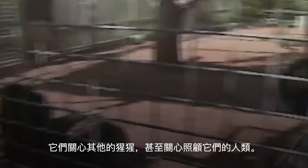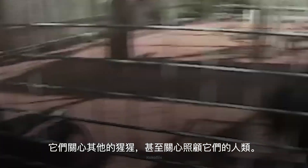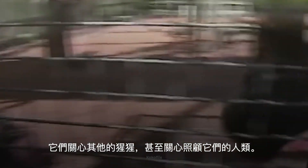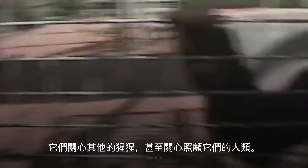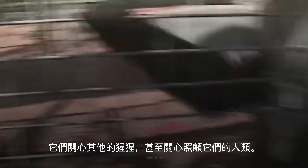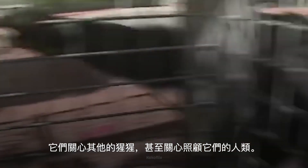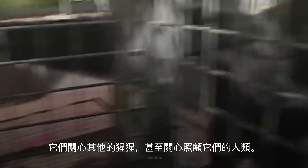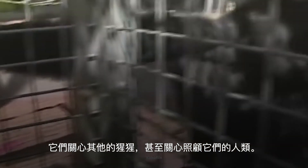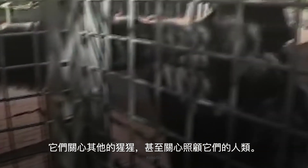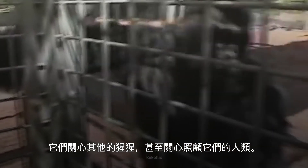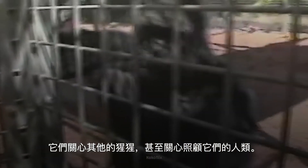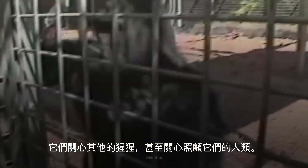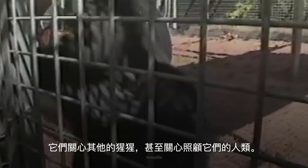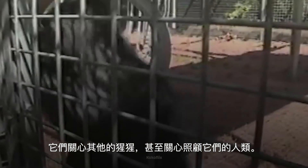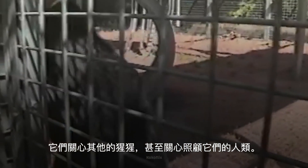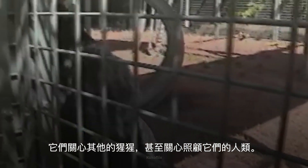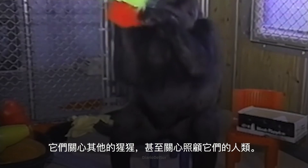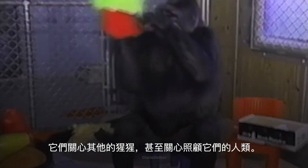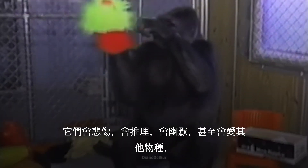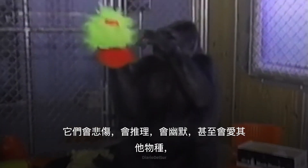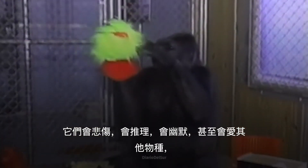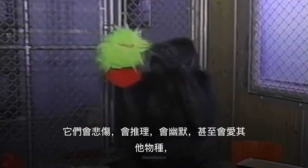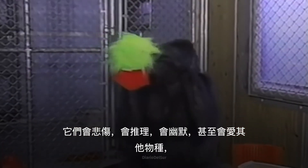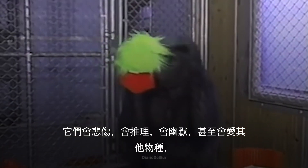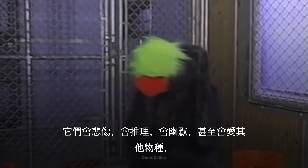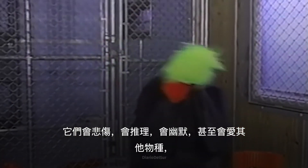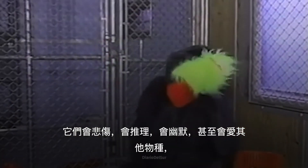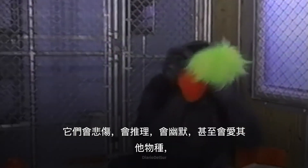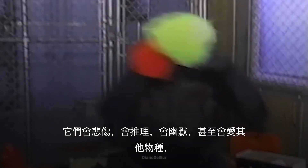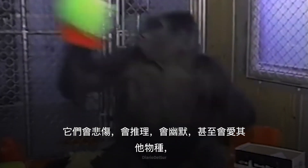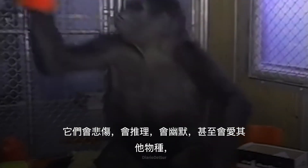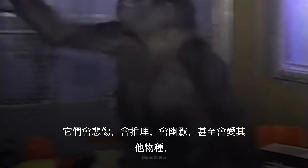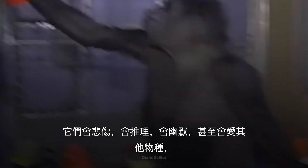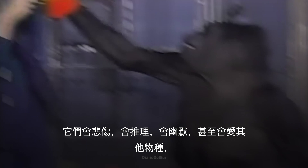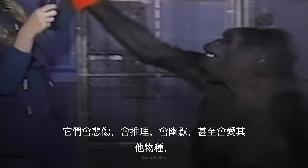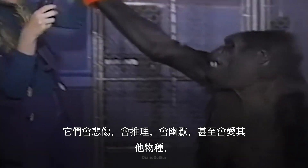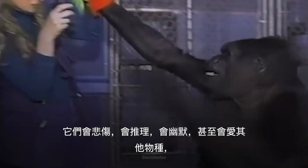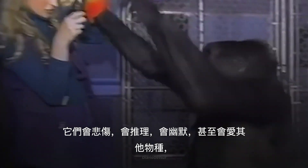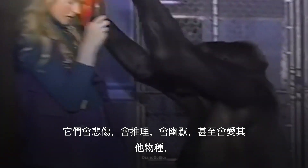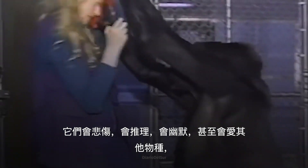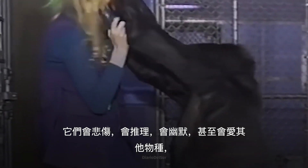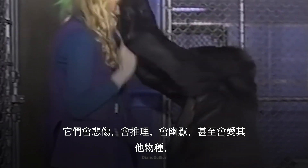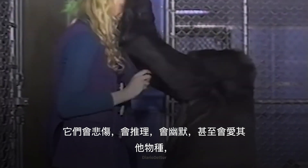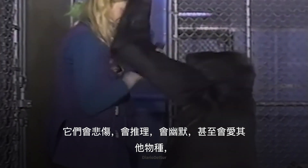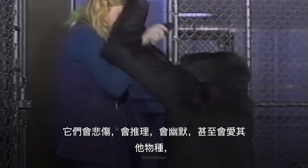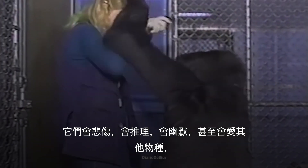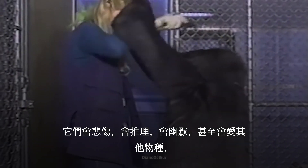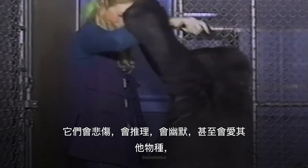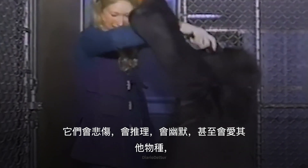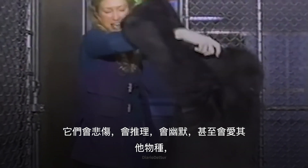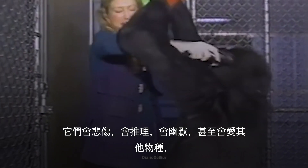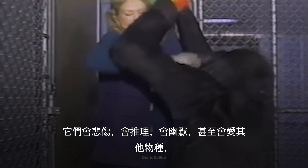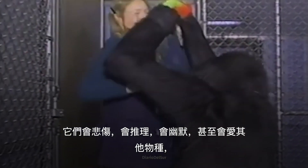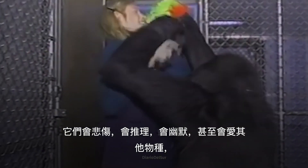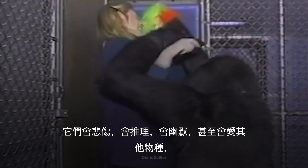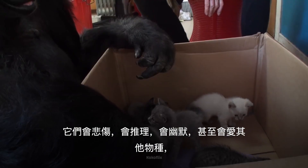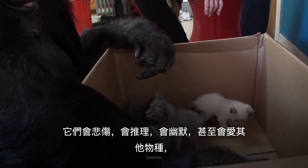of their human caregivers. They're capable of grief, reasoning, humor, and even love for other species,